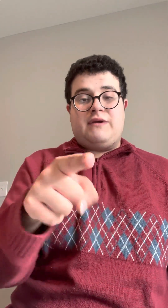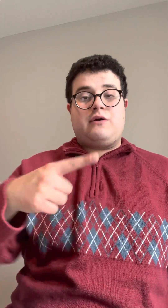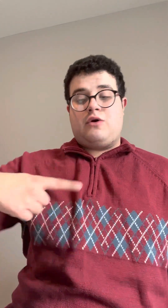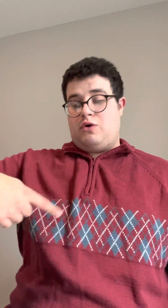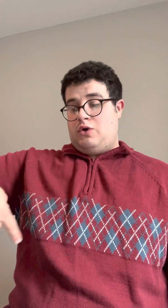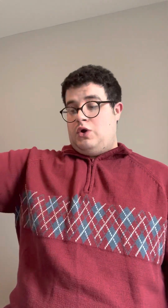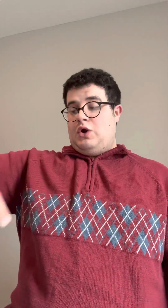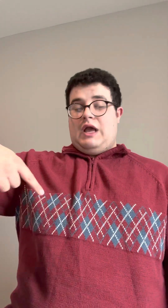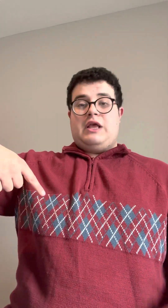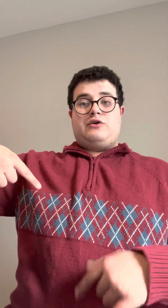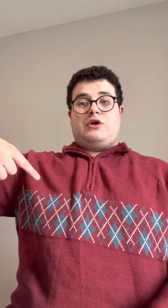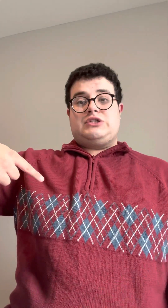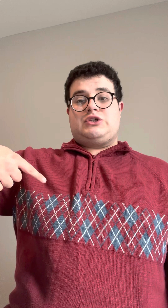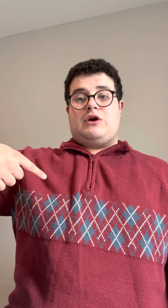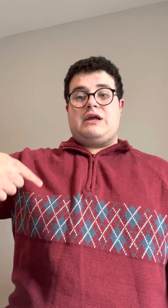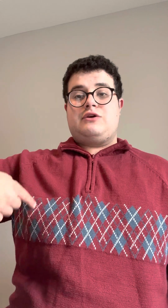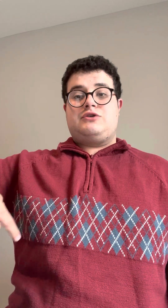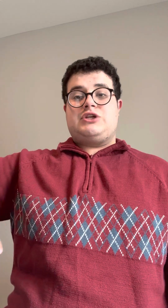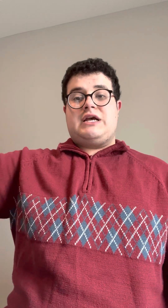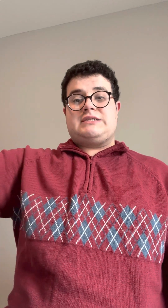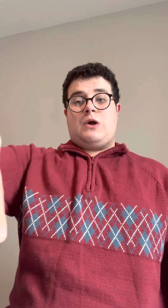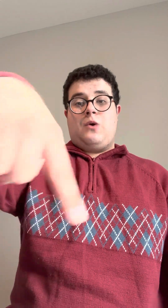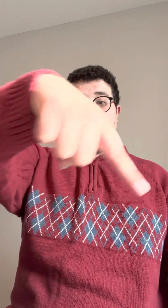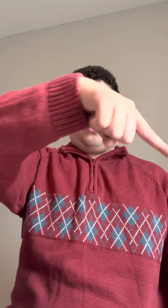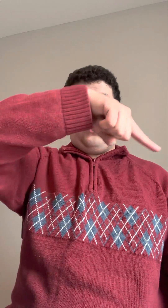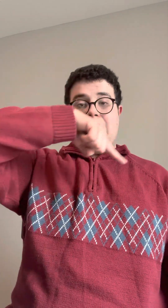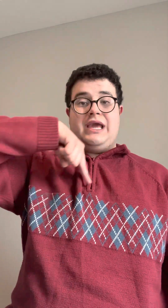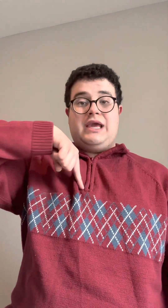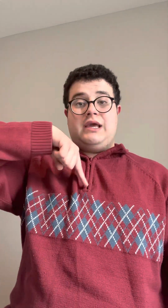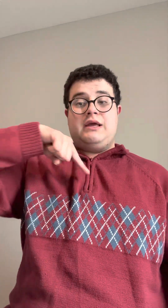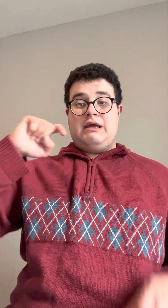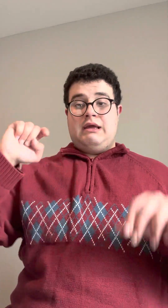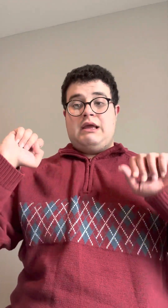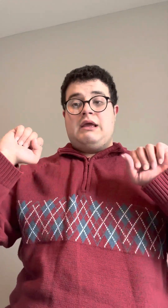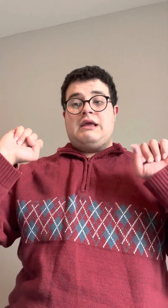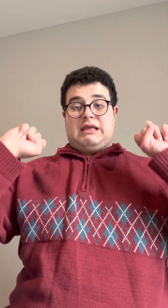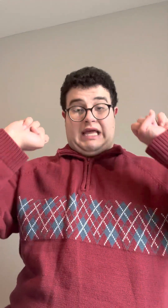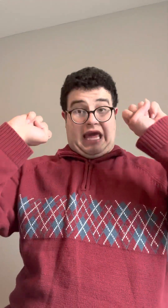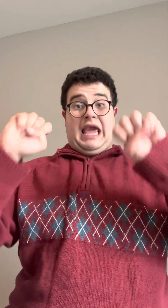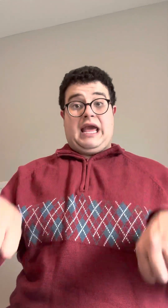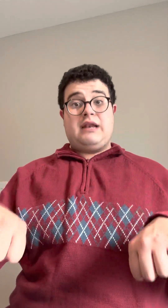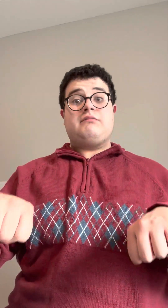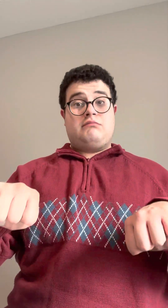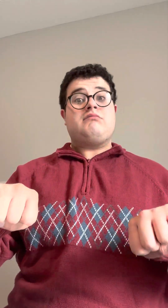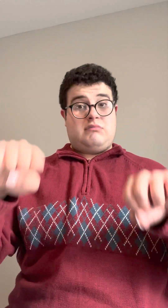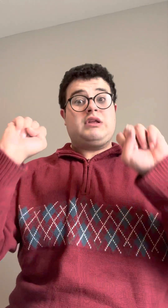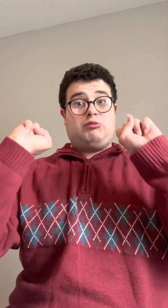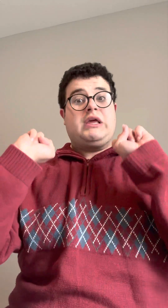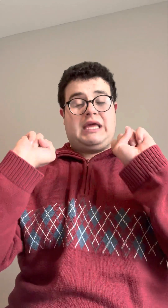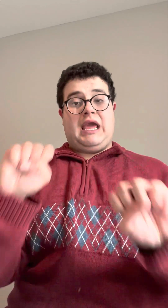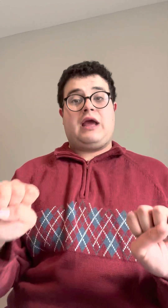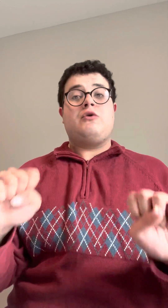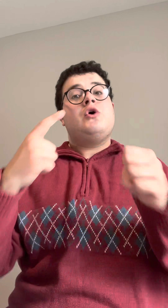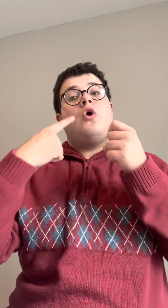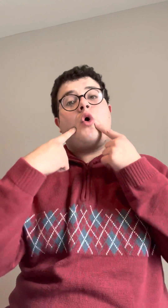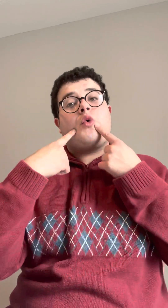finger, and you're going to start at your chest. We can, or we